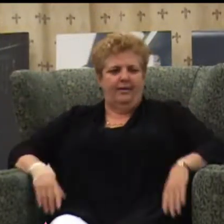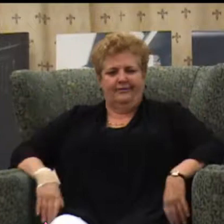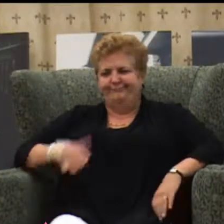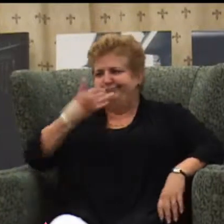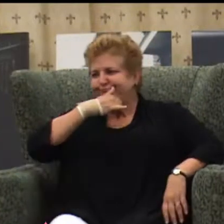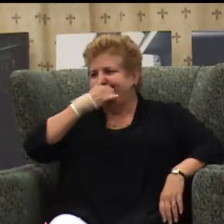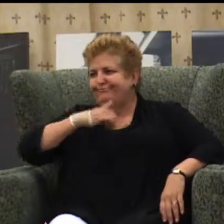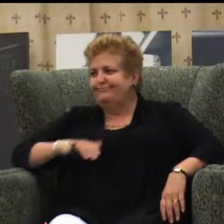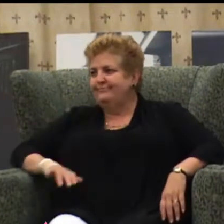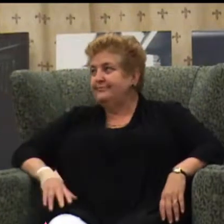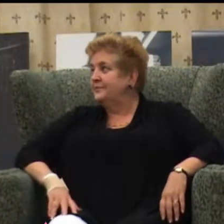Maybe in this crowd.